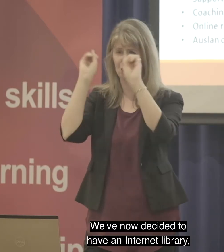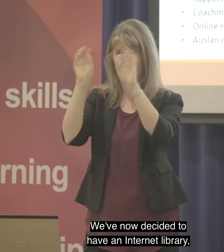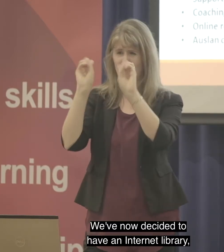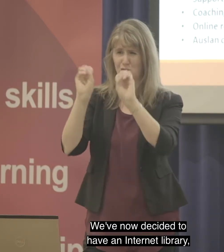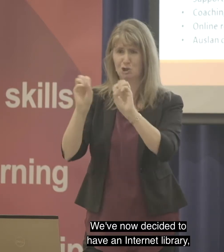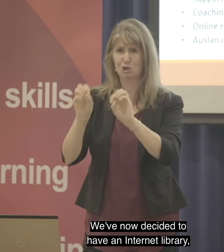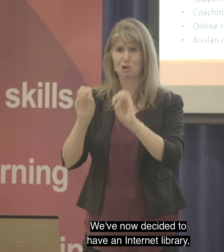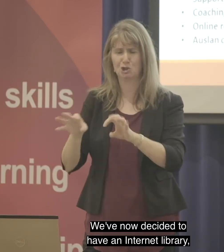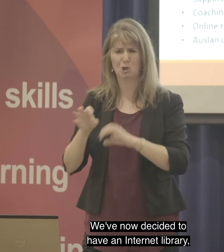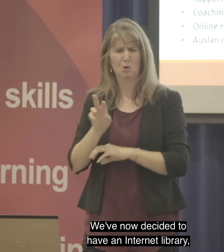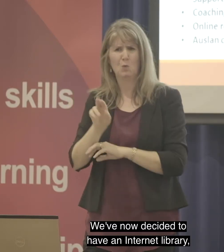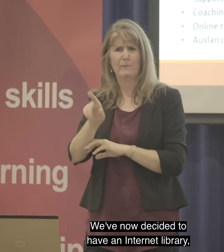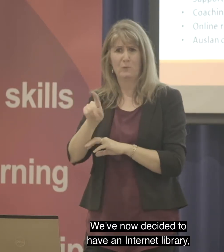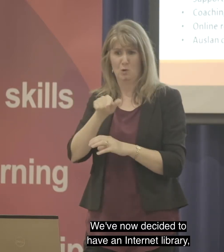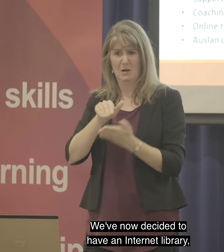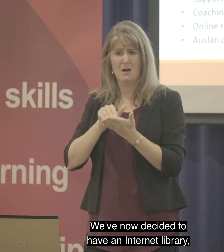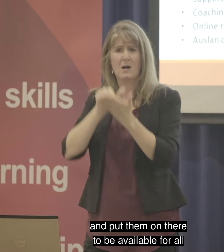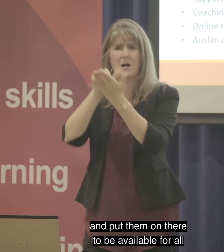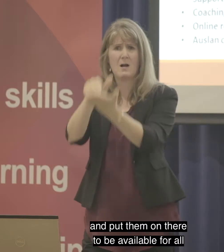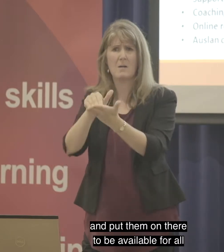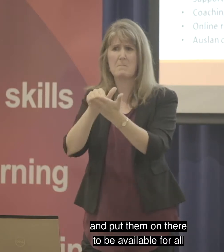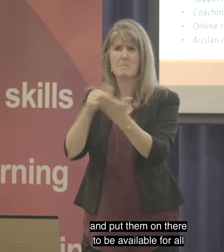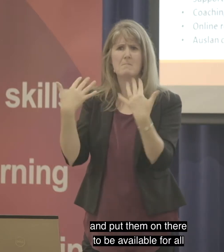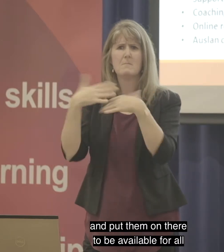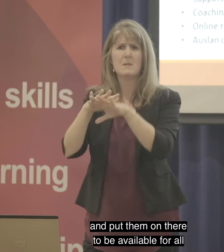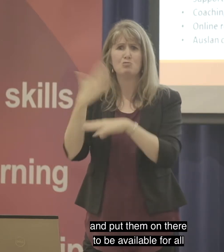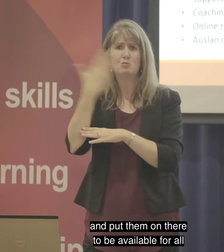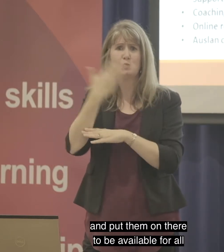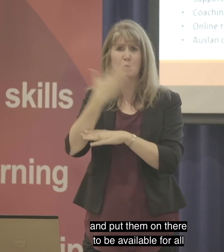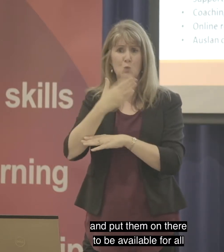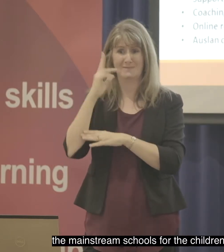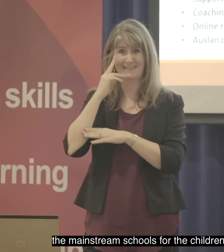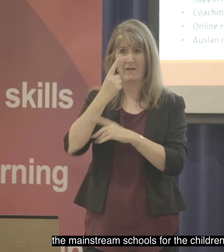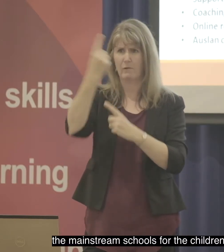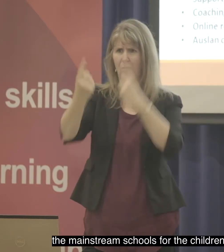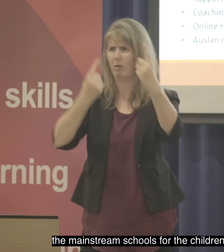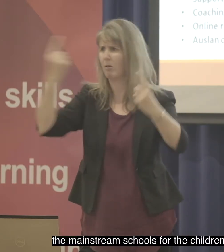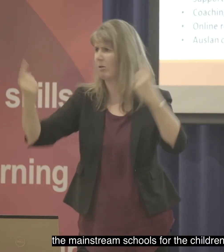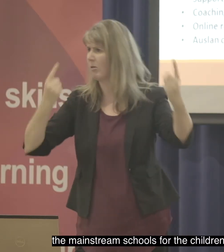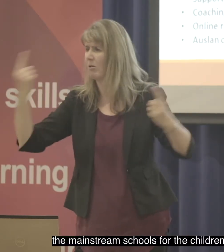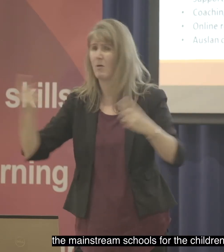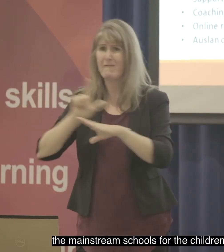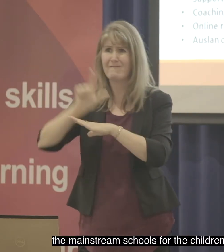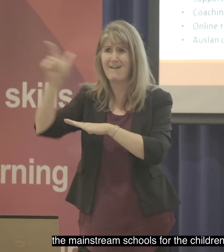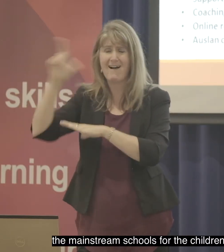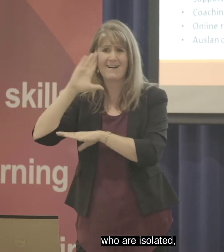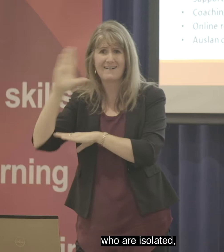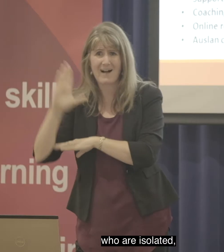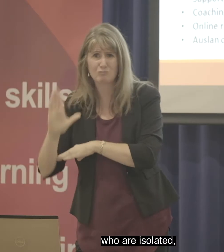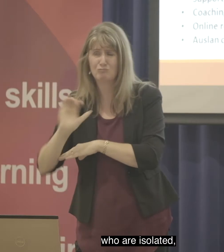have an internet library and put them on there to be available for all the mainstream schools for the children who are